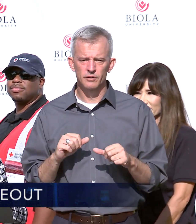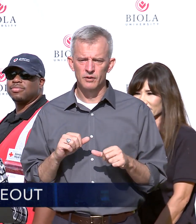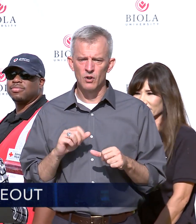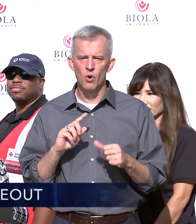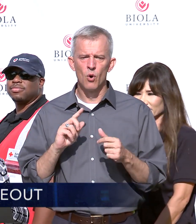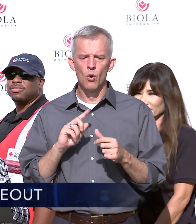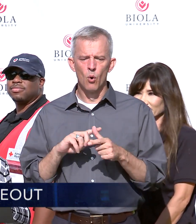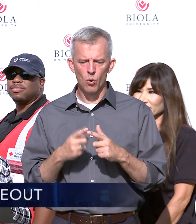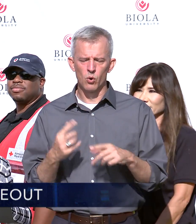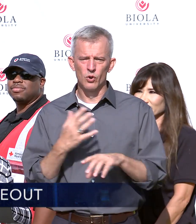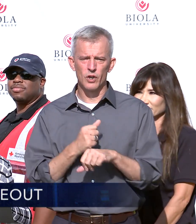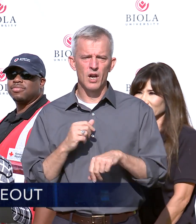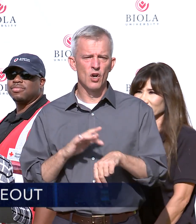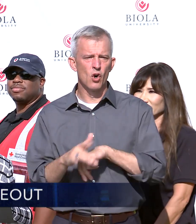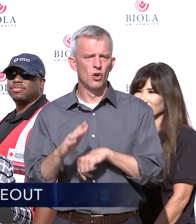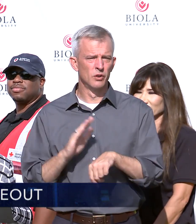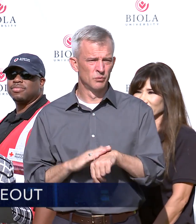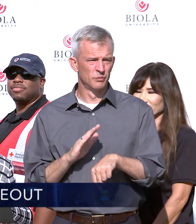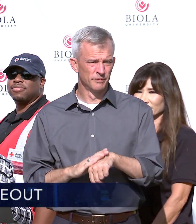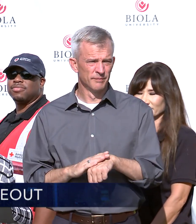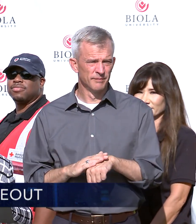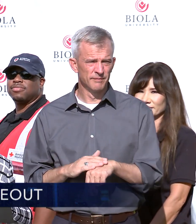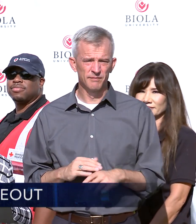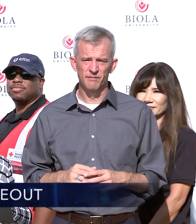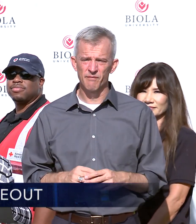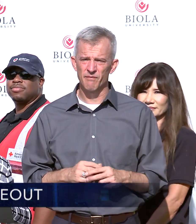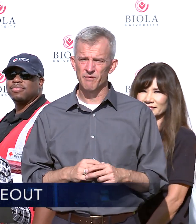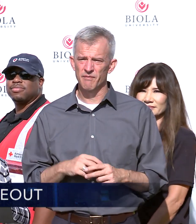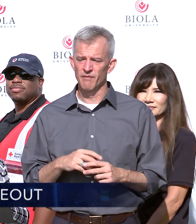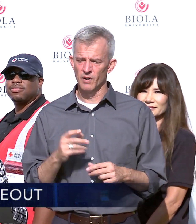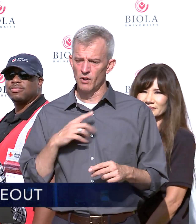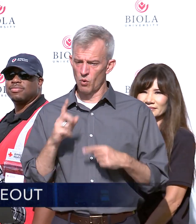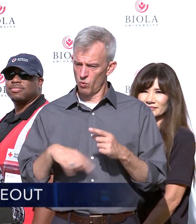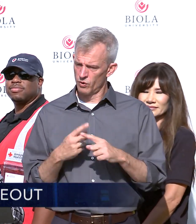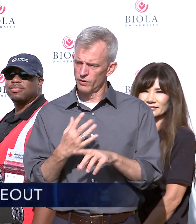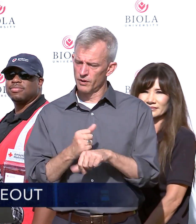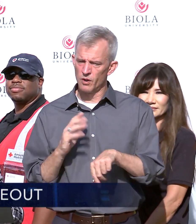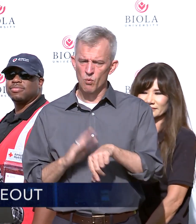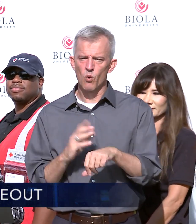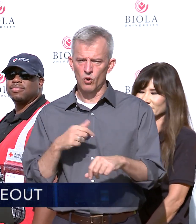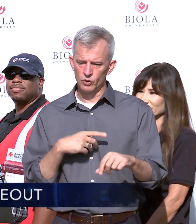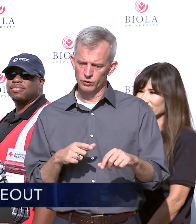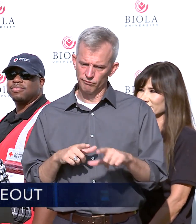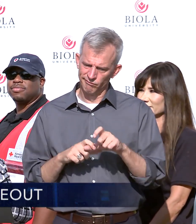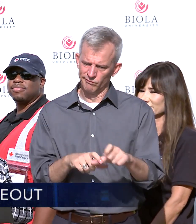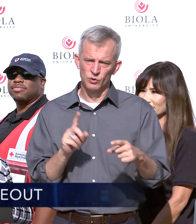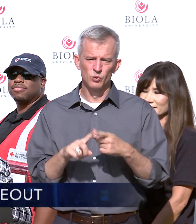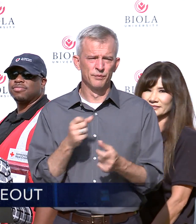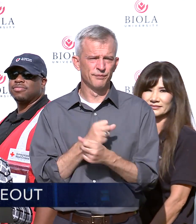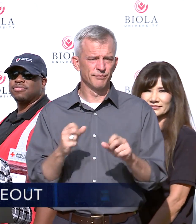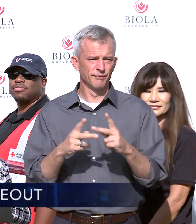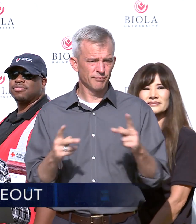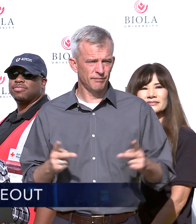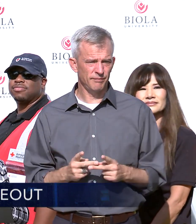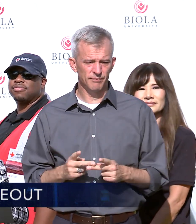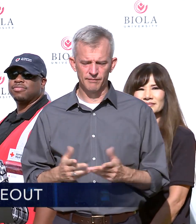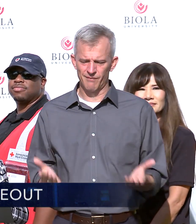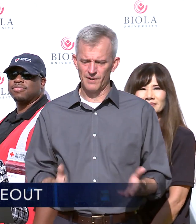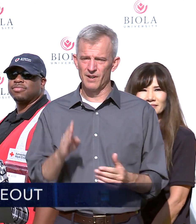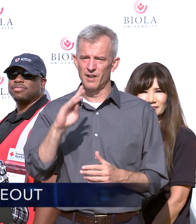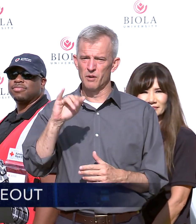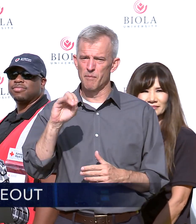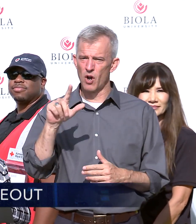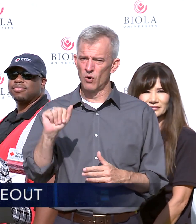those waves will be soon arriving at your destination and that you get into that safe place. Biola University is a